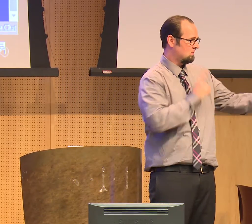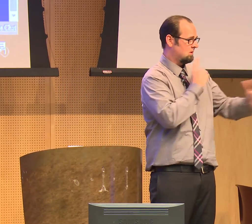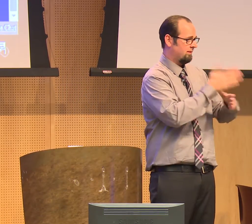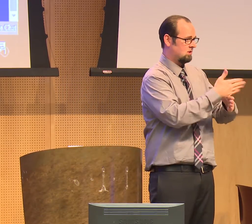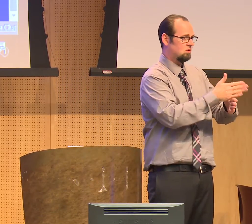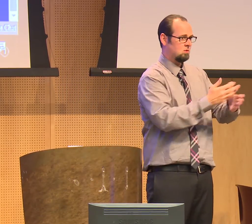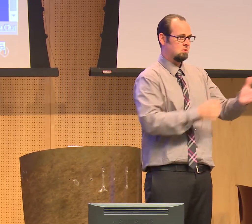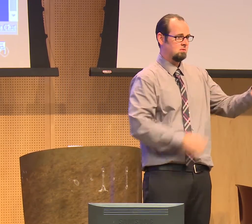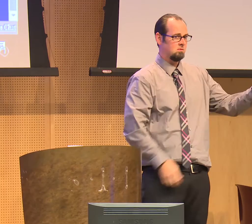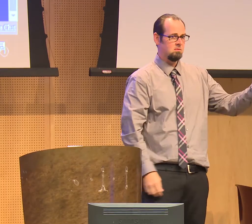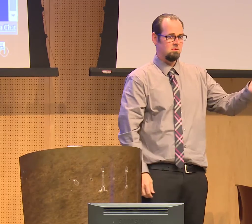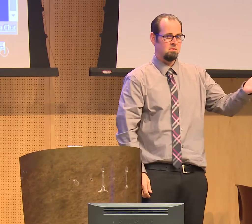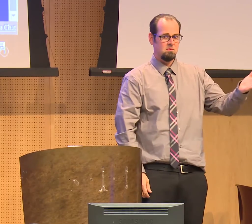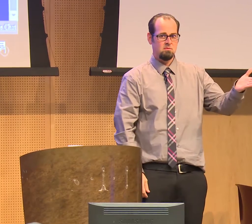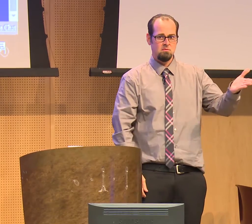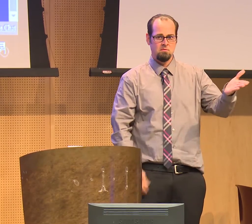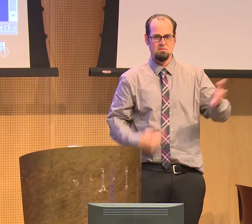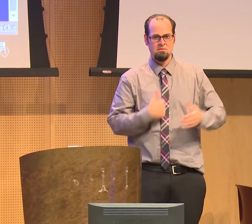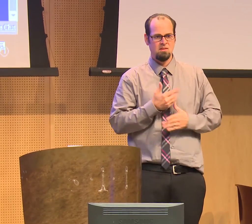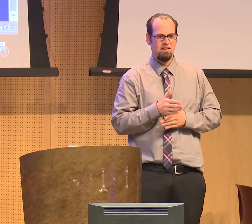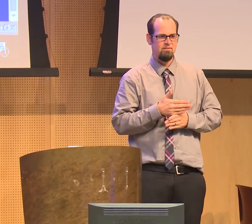average student? Yeah, I was an